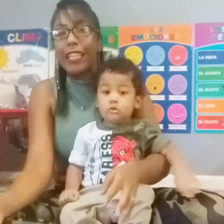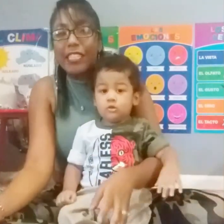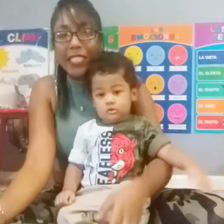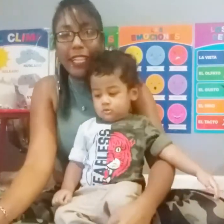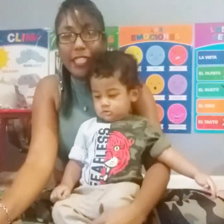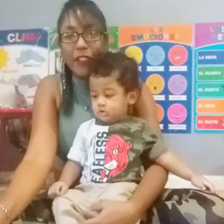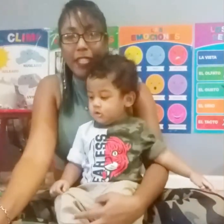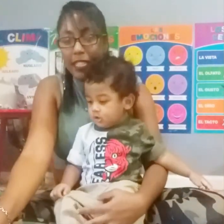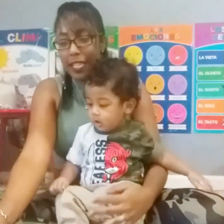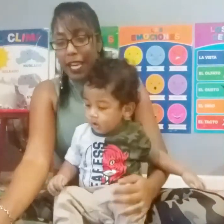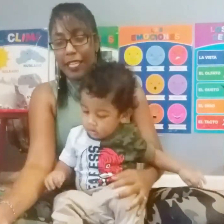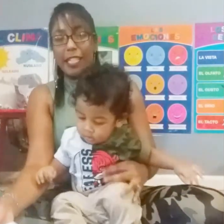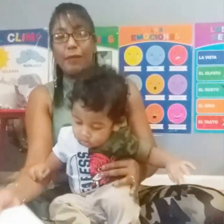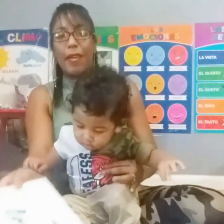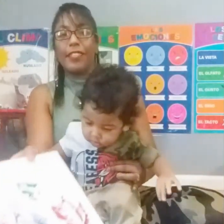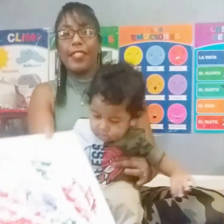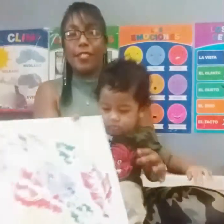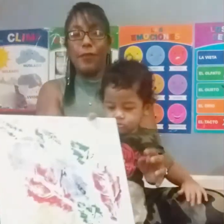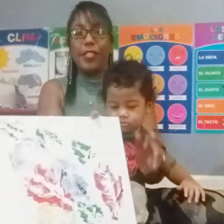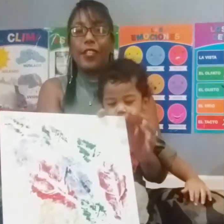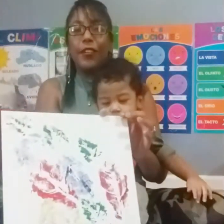challenging activity. I didn't expect it to be so